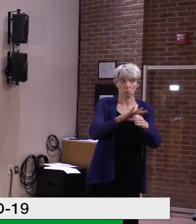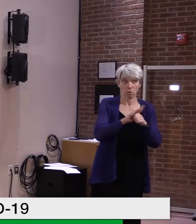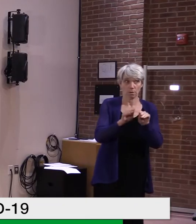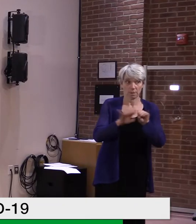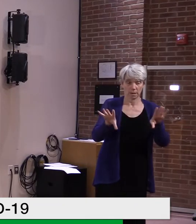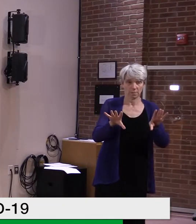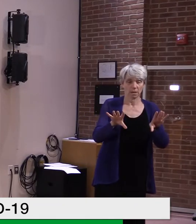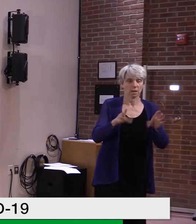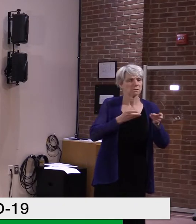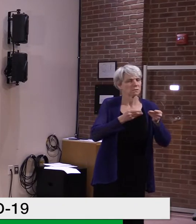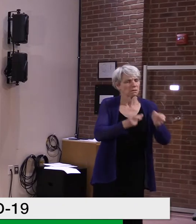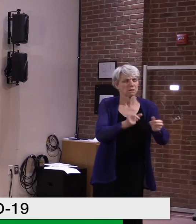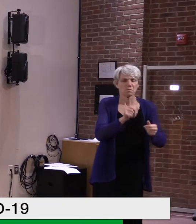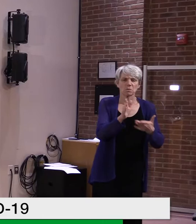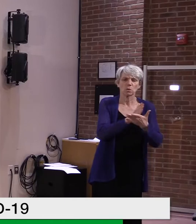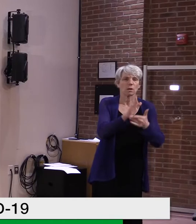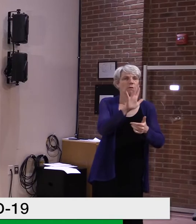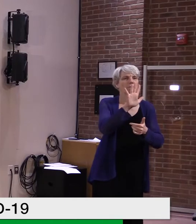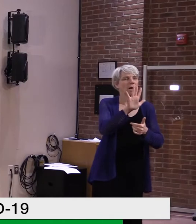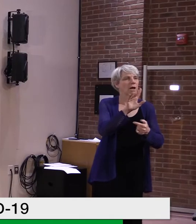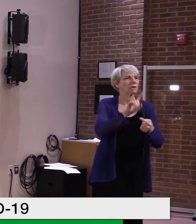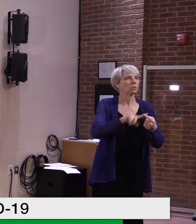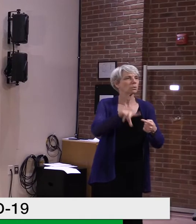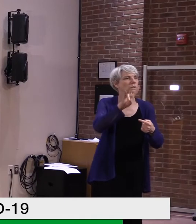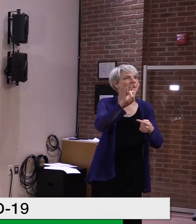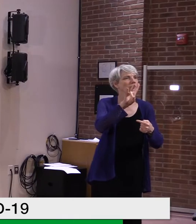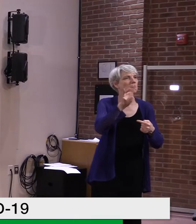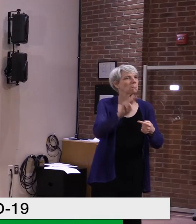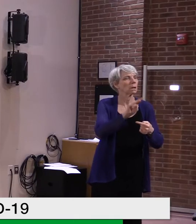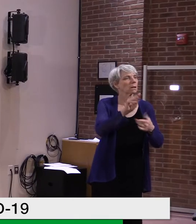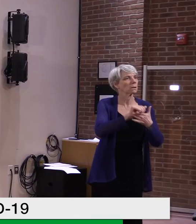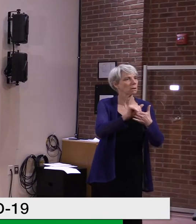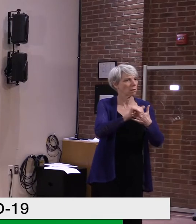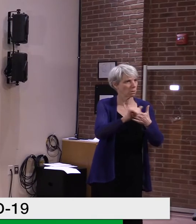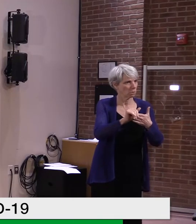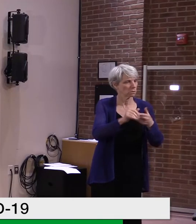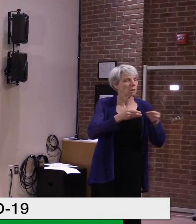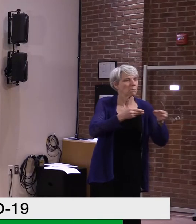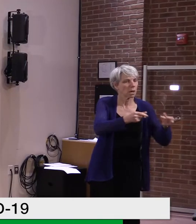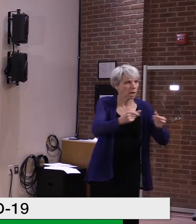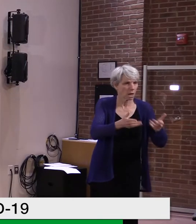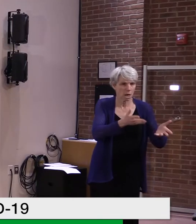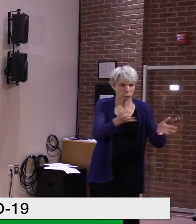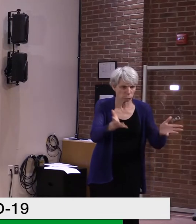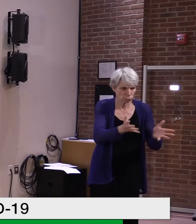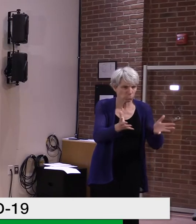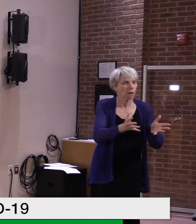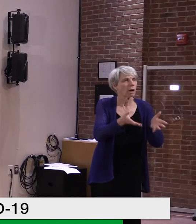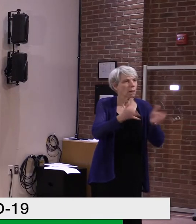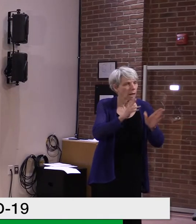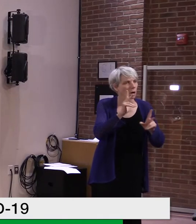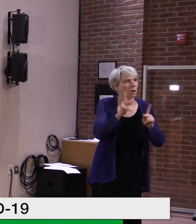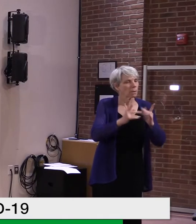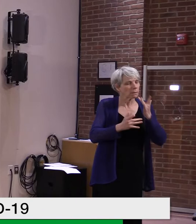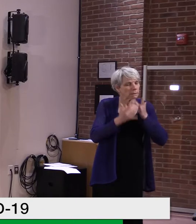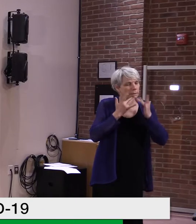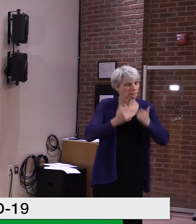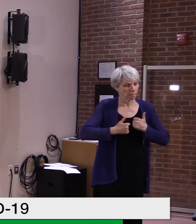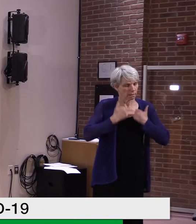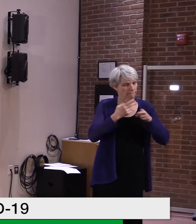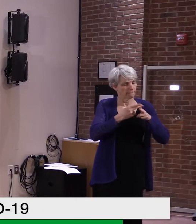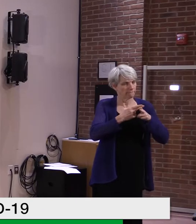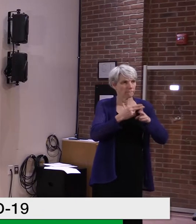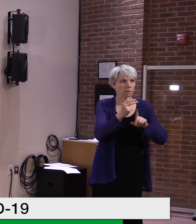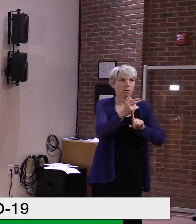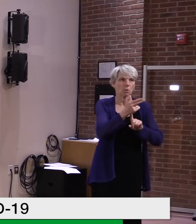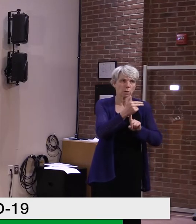hotel motel program. And as I said, it was a very, very different program than it exists today.